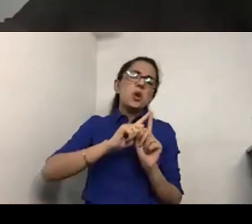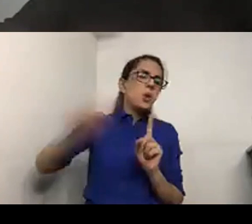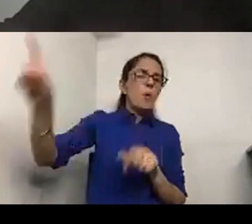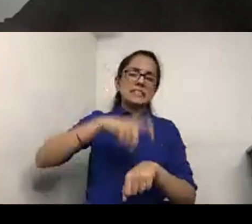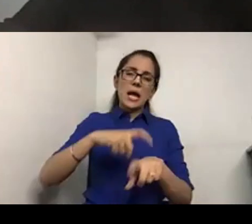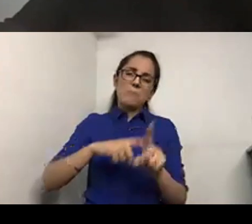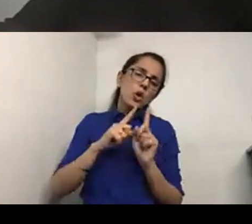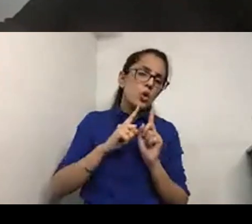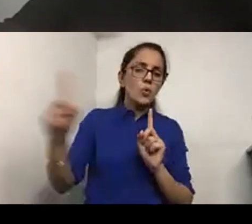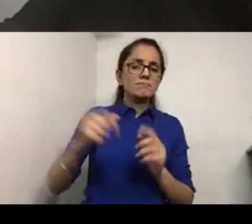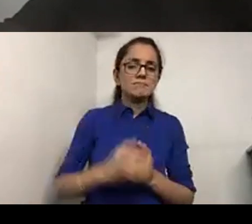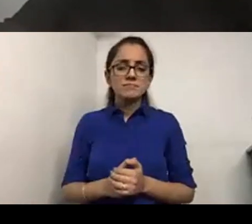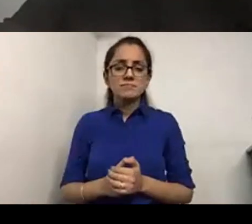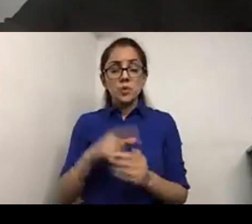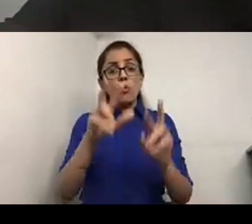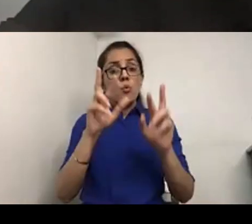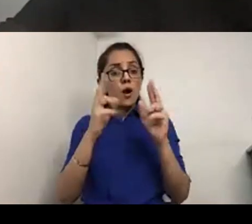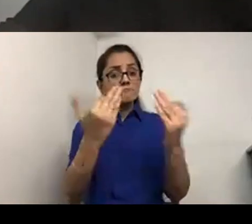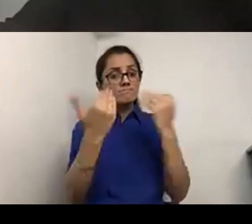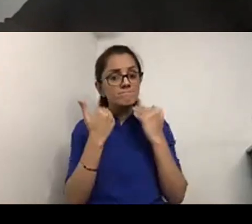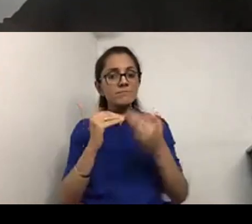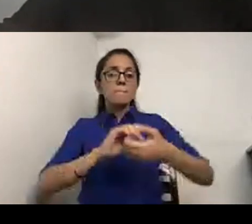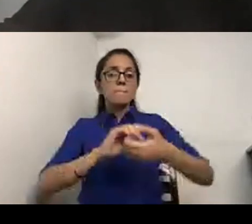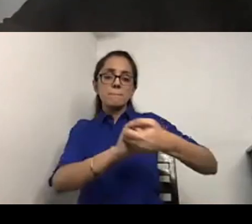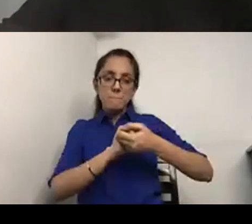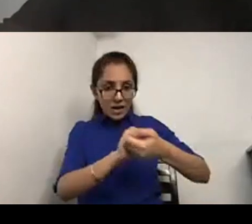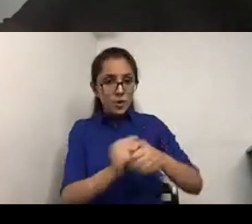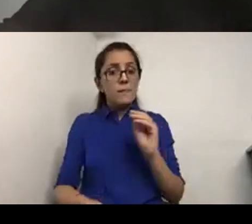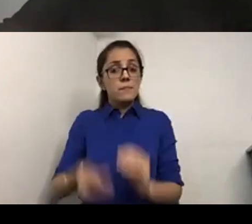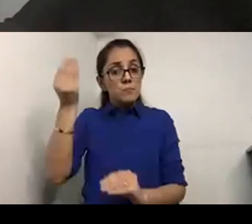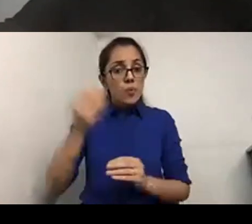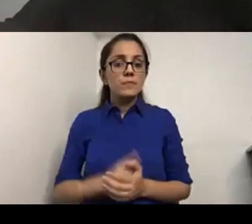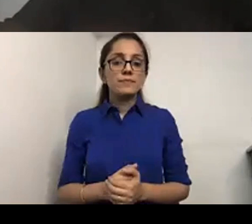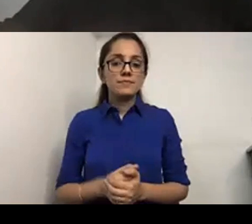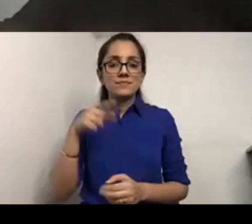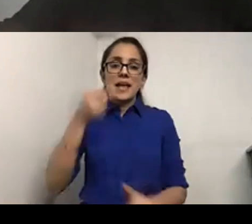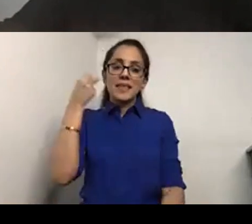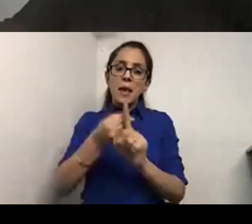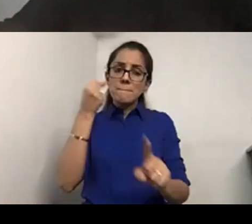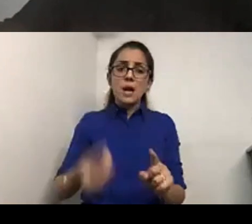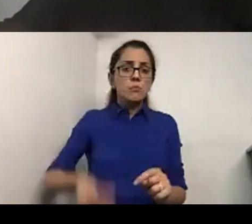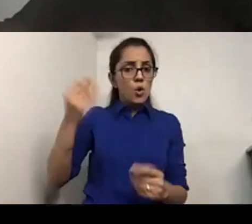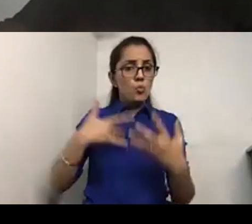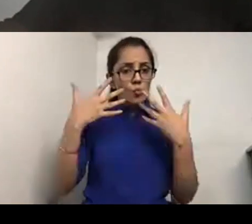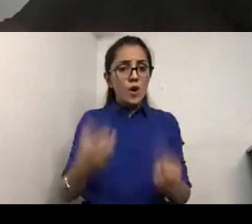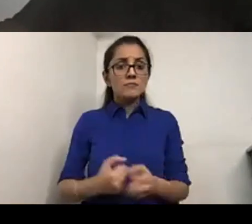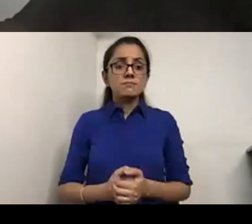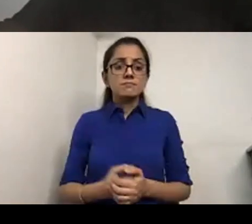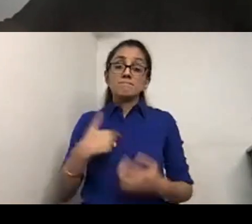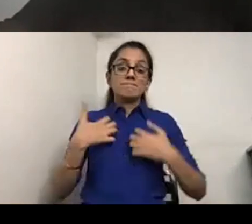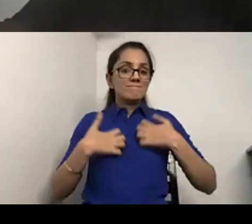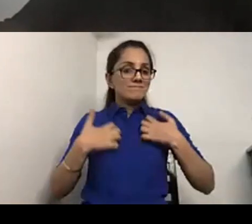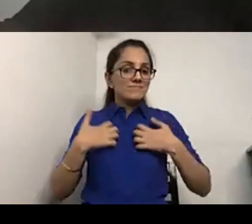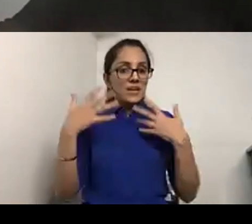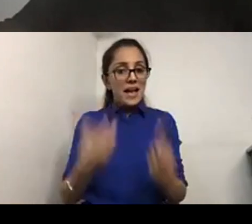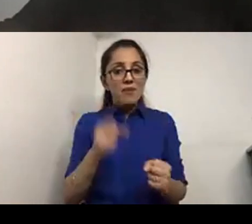us. We look forward for your partnership. We look forward to make this impact. And I'm seriously excited about